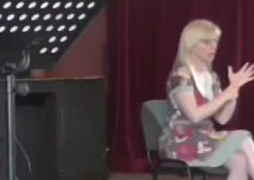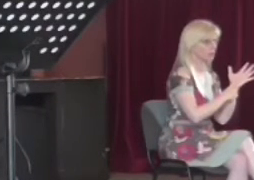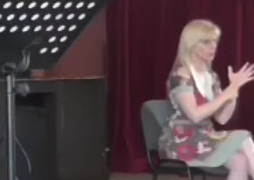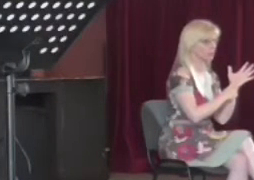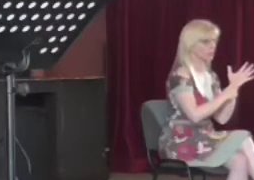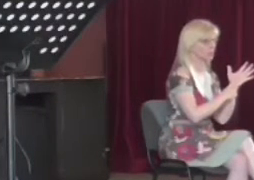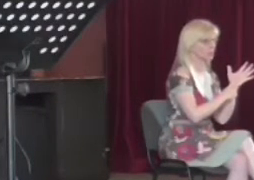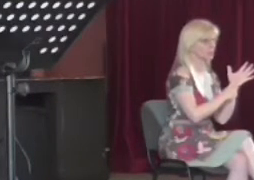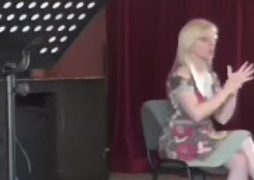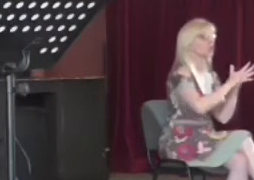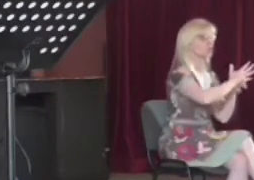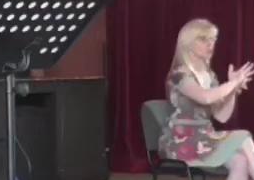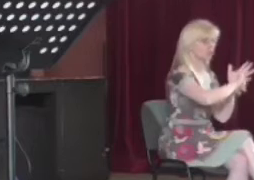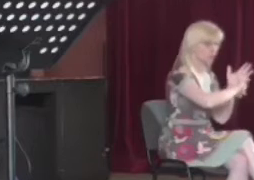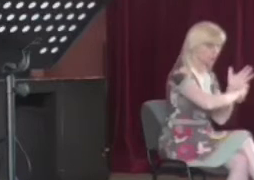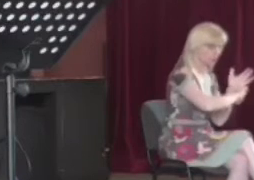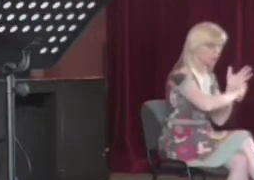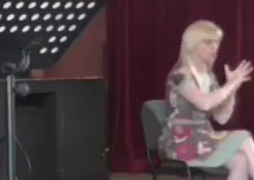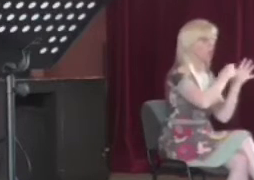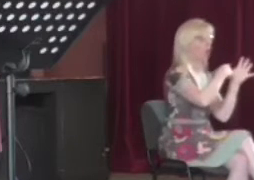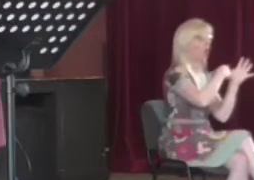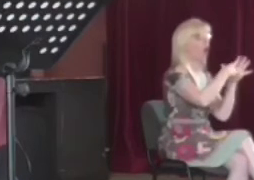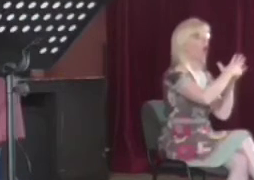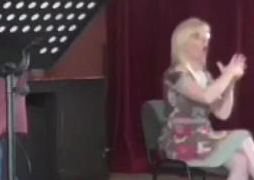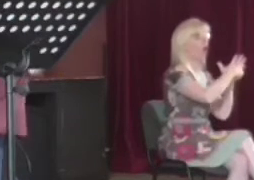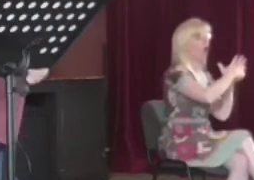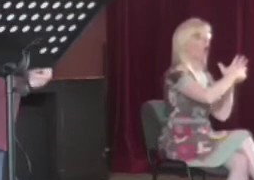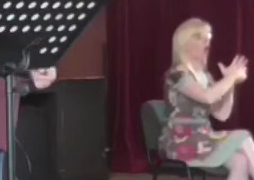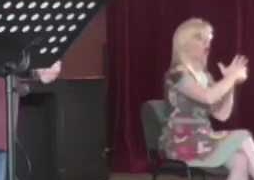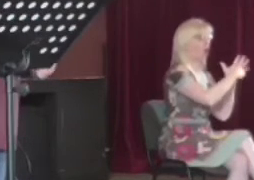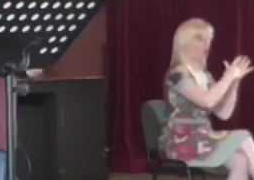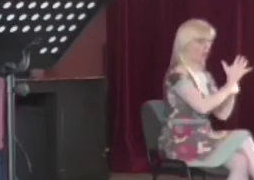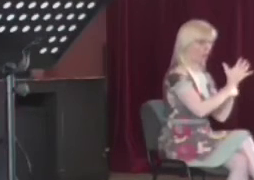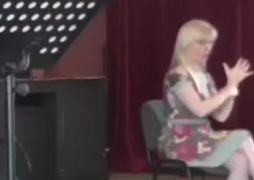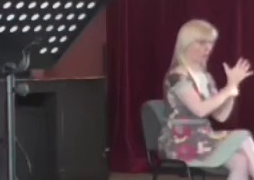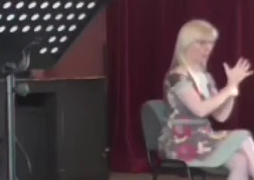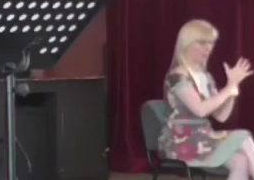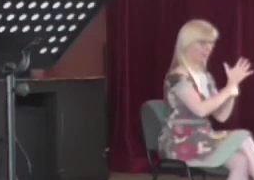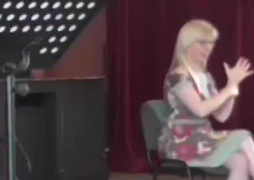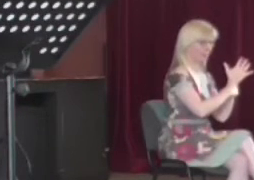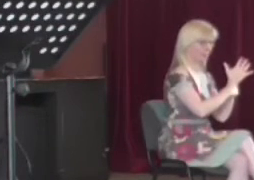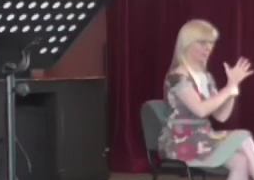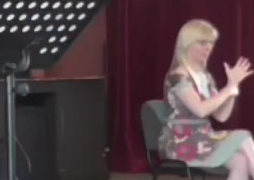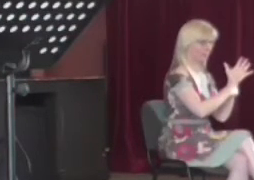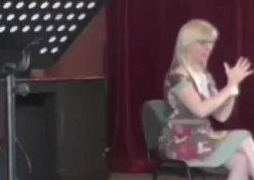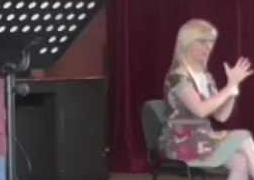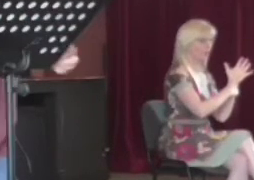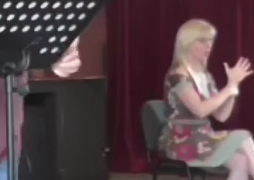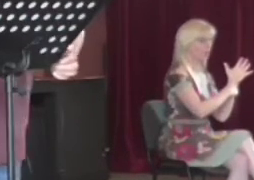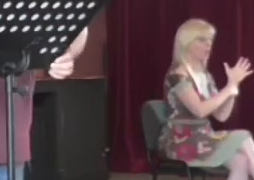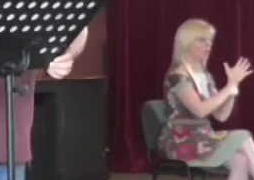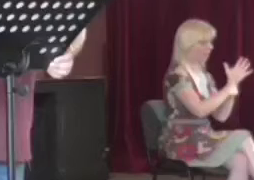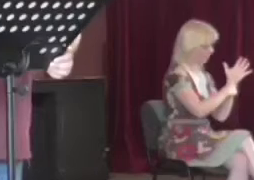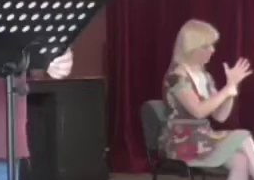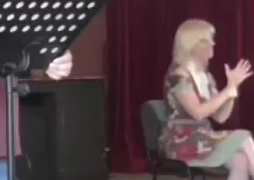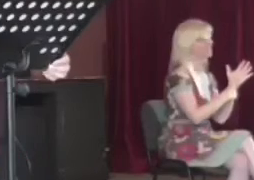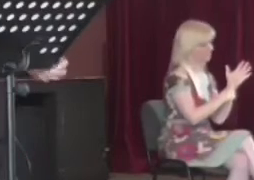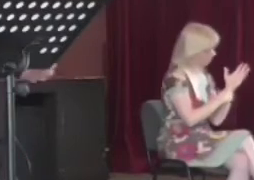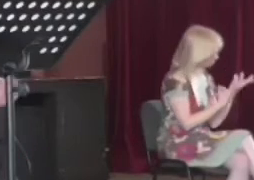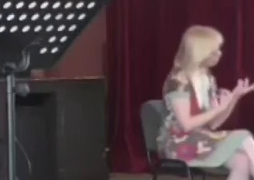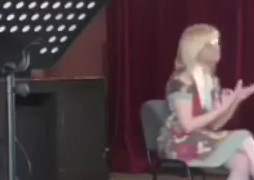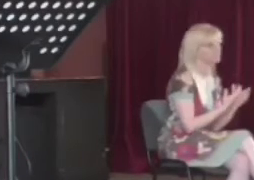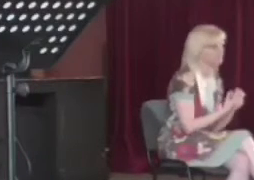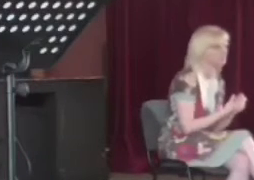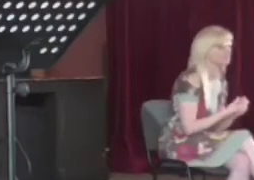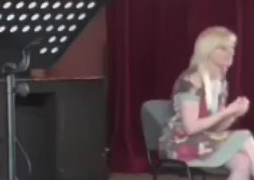massively well-respected. He was a great leader, and he was greatly feared. Okay? Yet he is